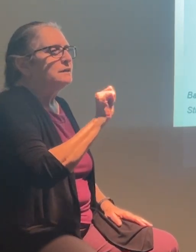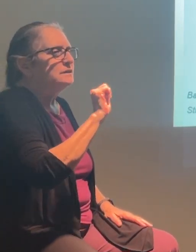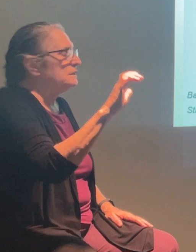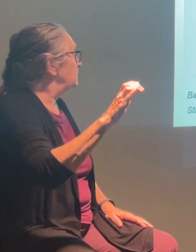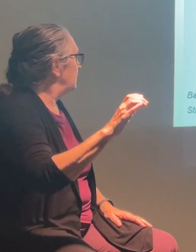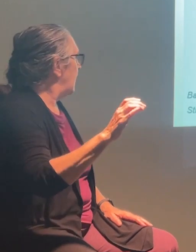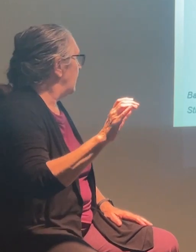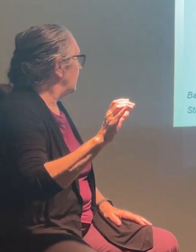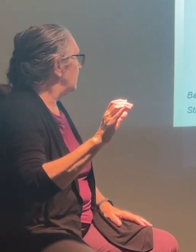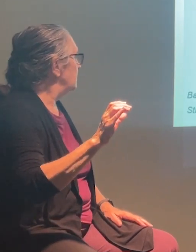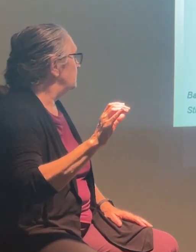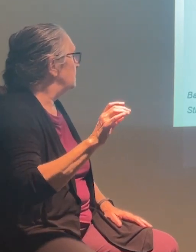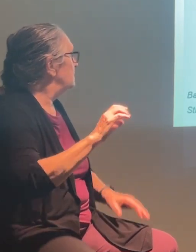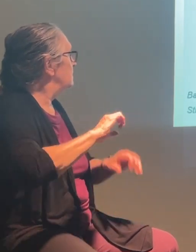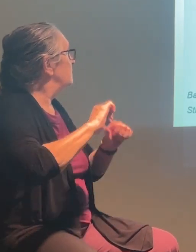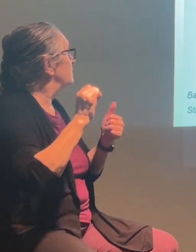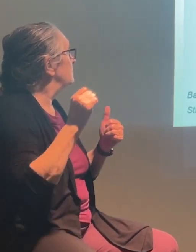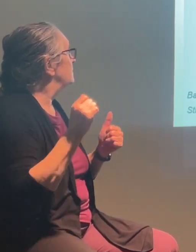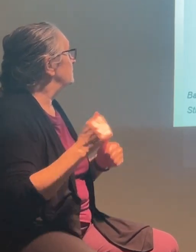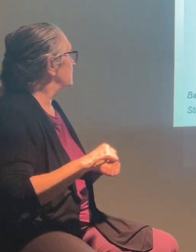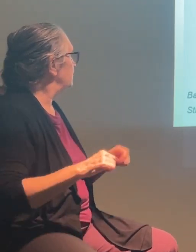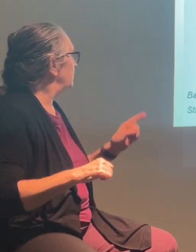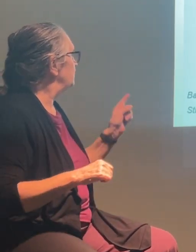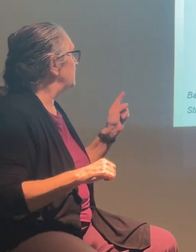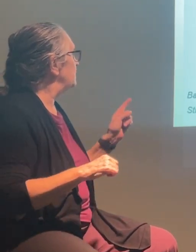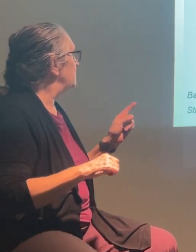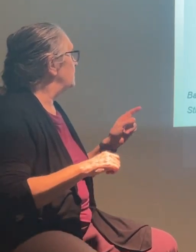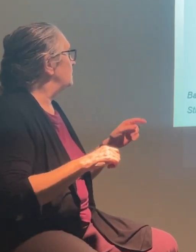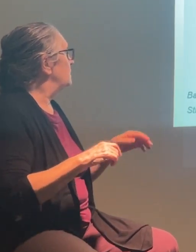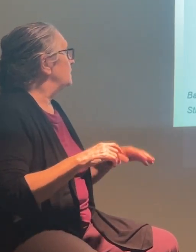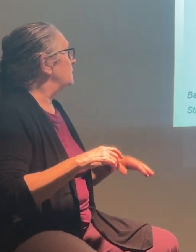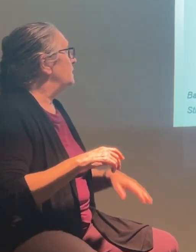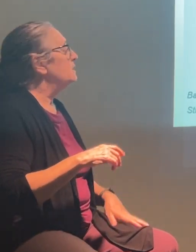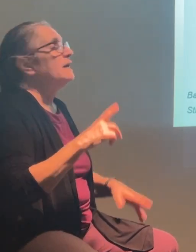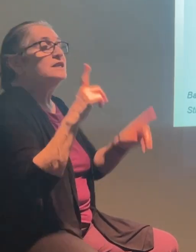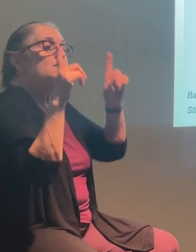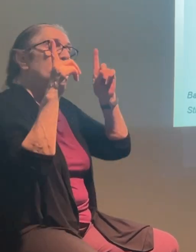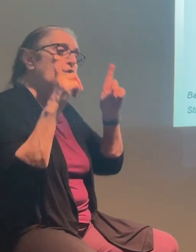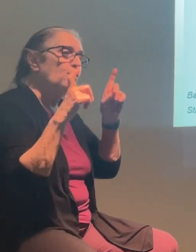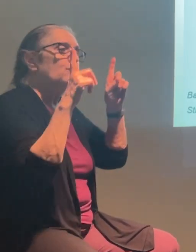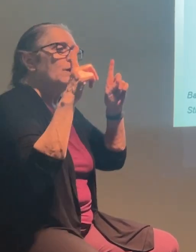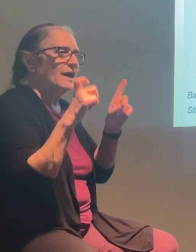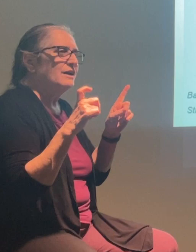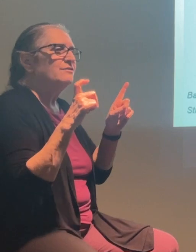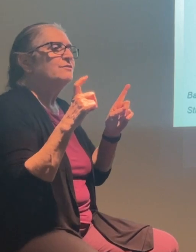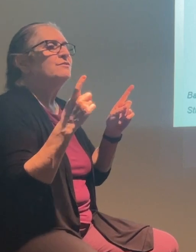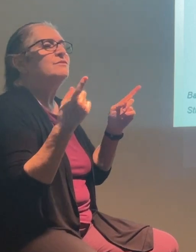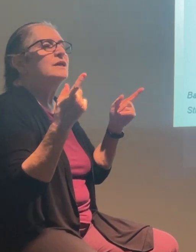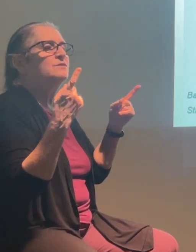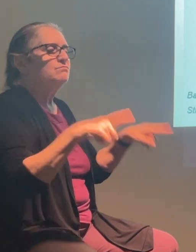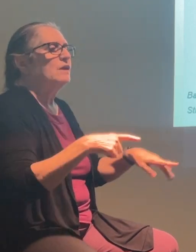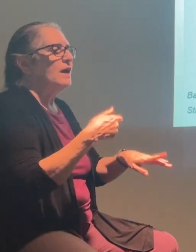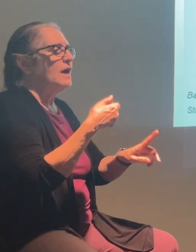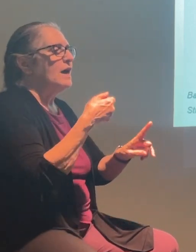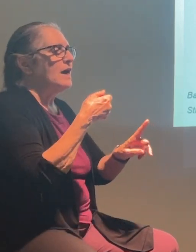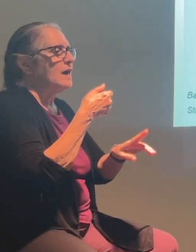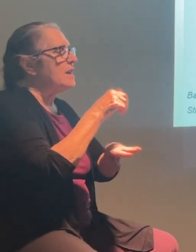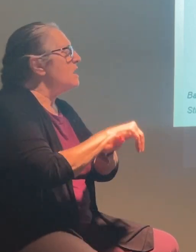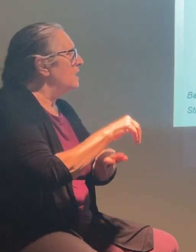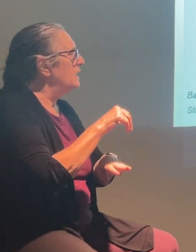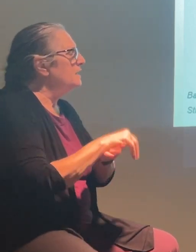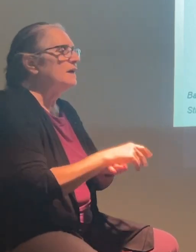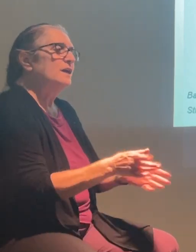a huge scandal. But this is a photograph by Steichen that was done at night, and it was published